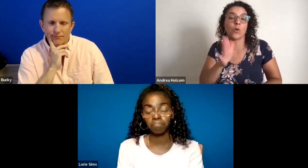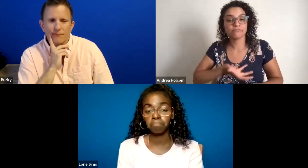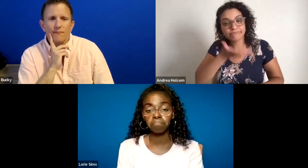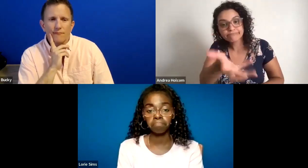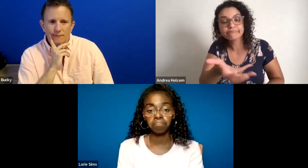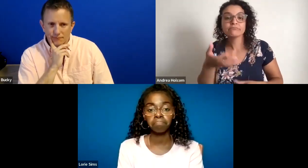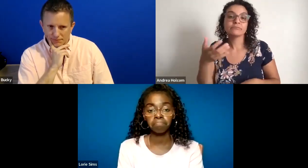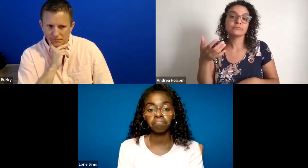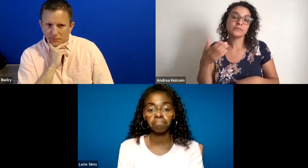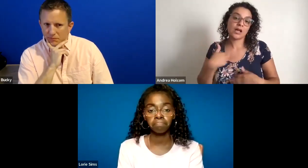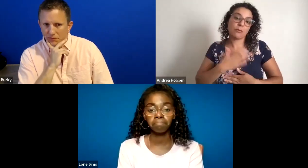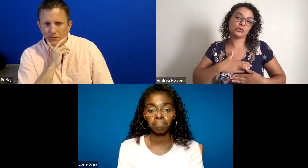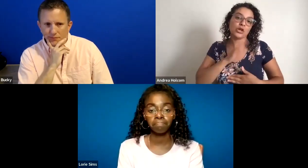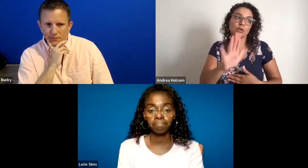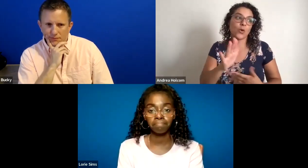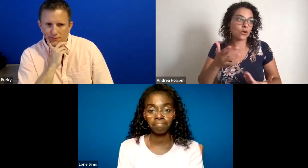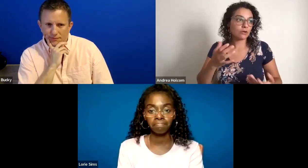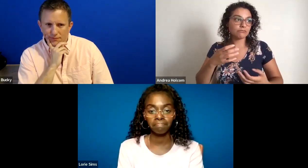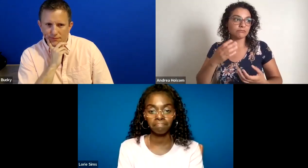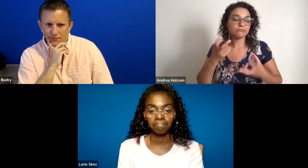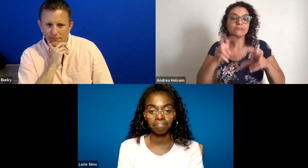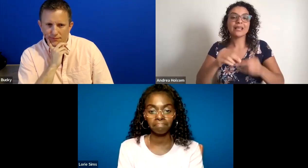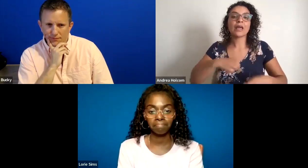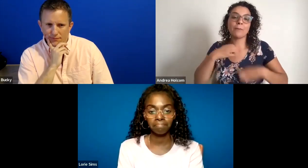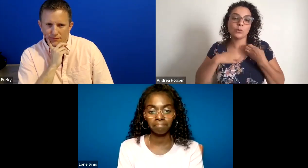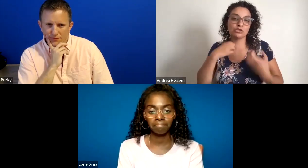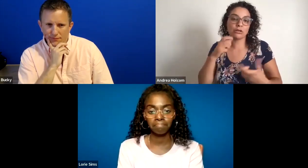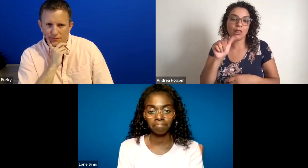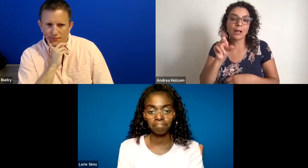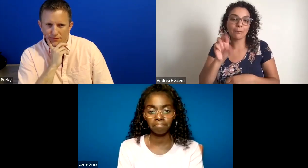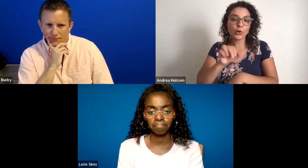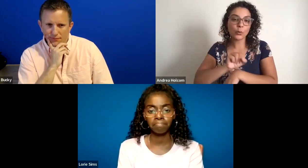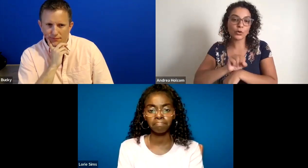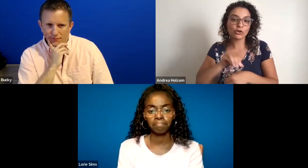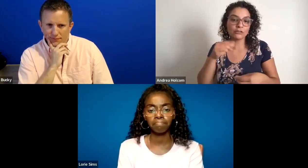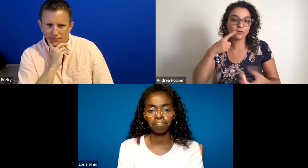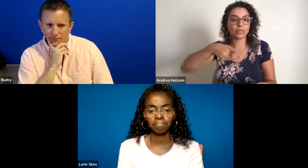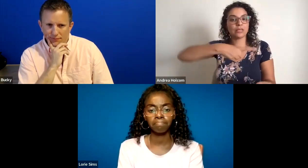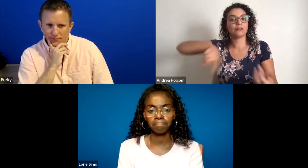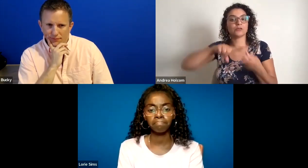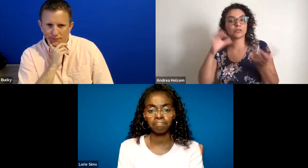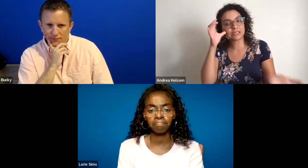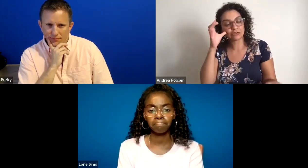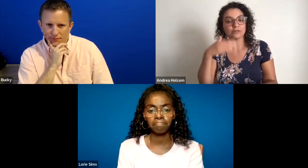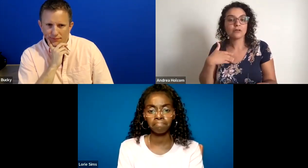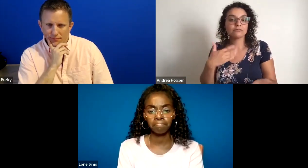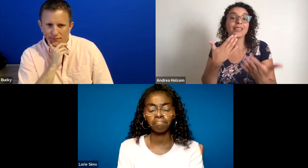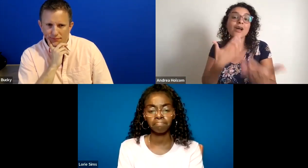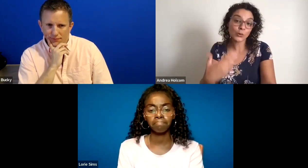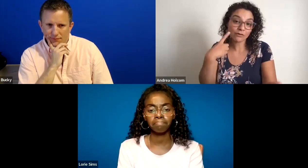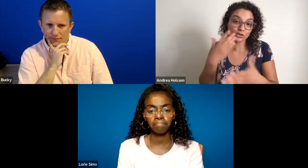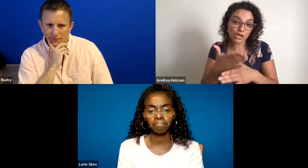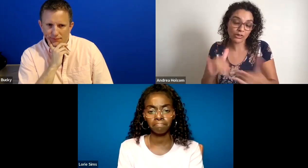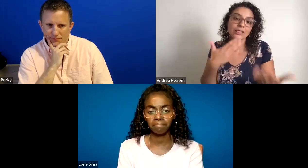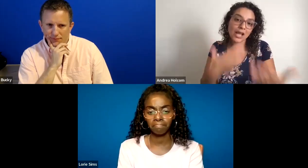we do appreciate your investment, your willingness to be honest, to be vulnerable, it's an emotional labor of